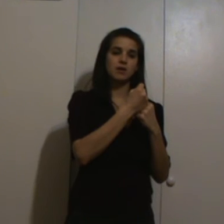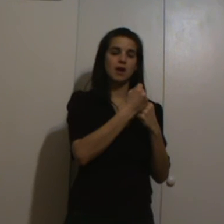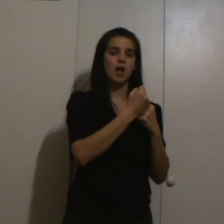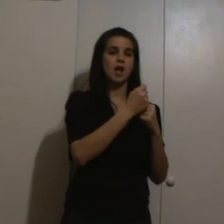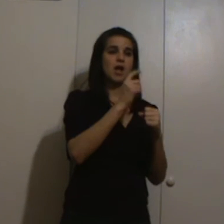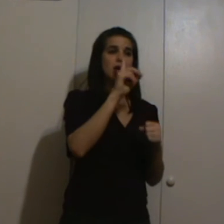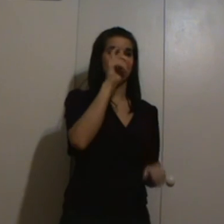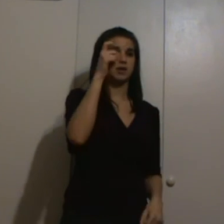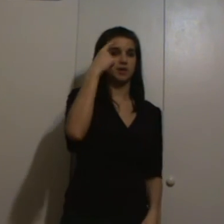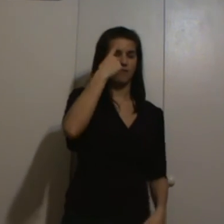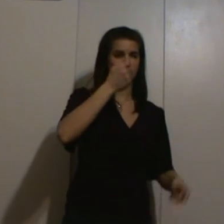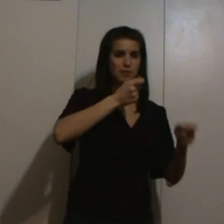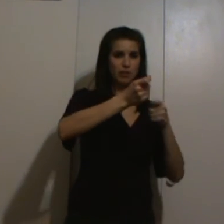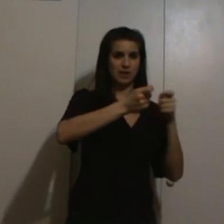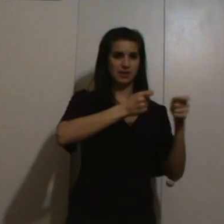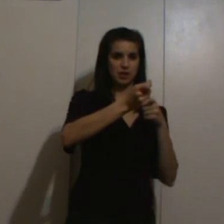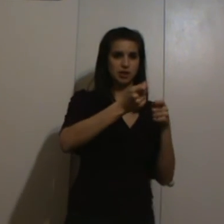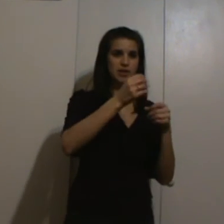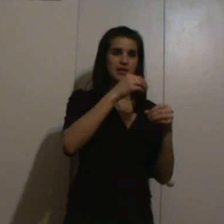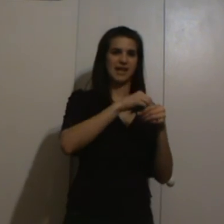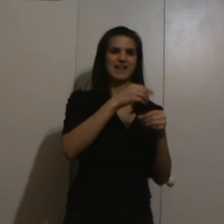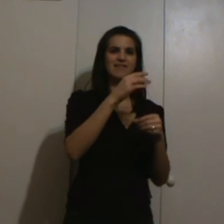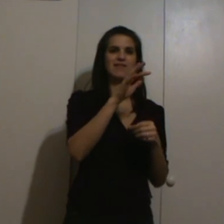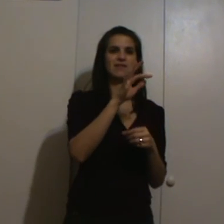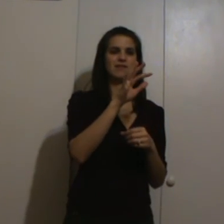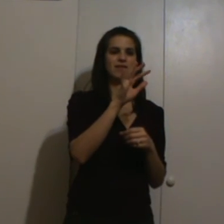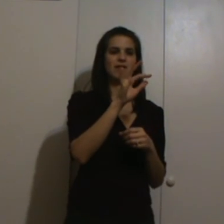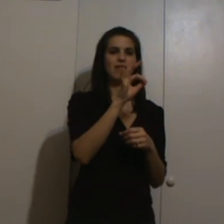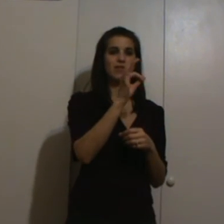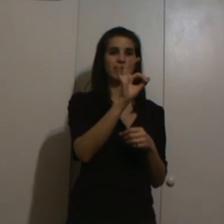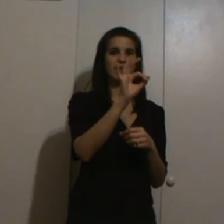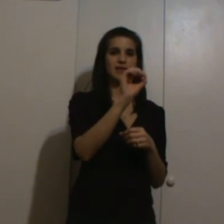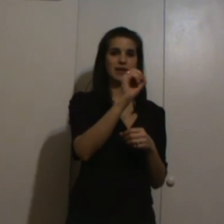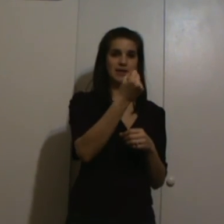and the other side will argue against government